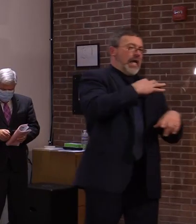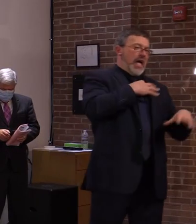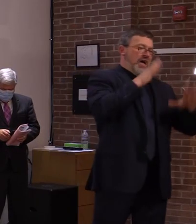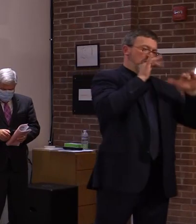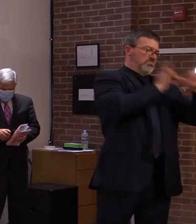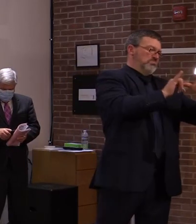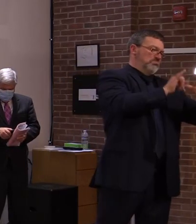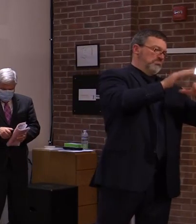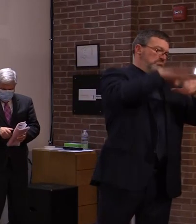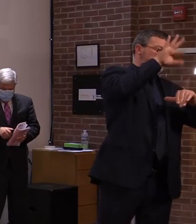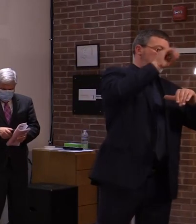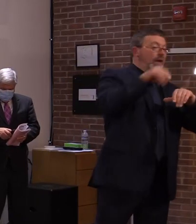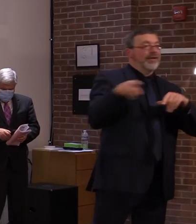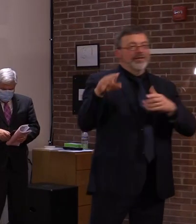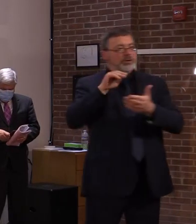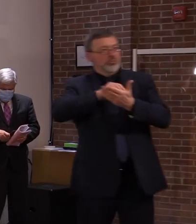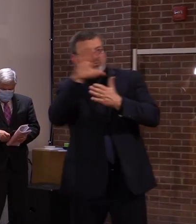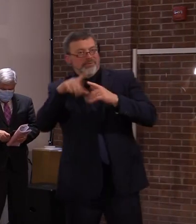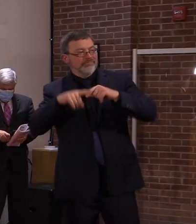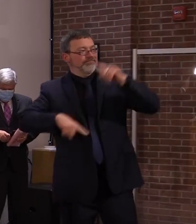Thank you.